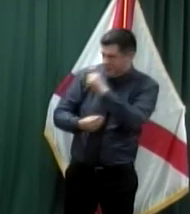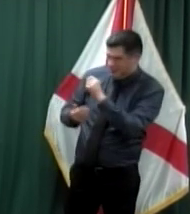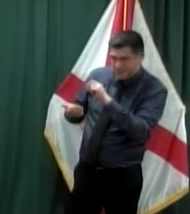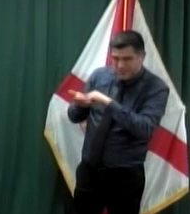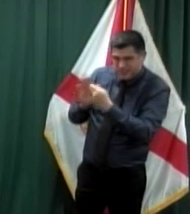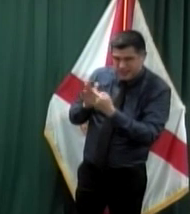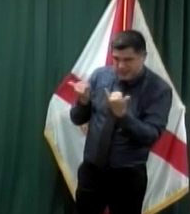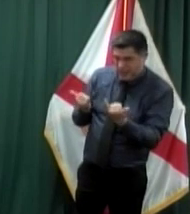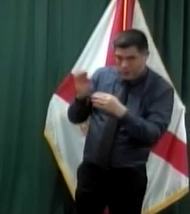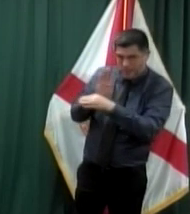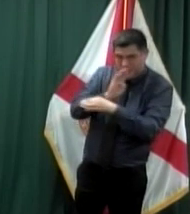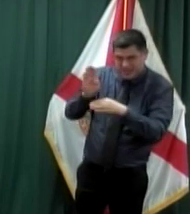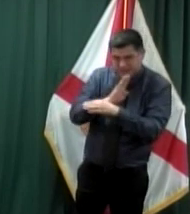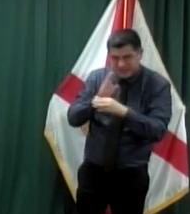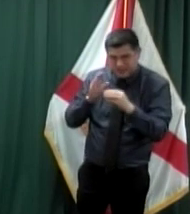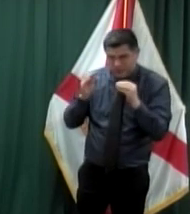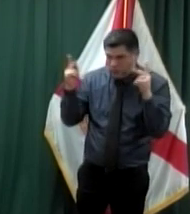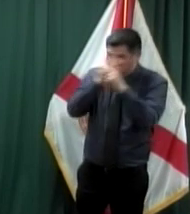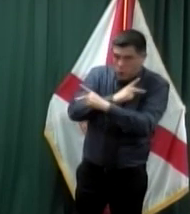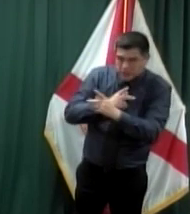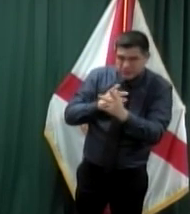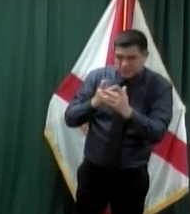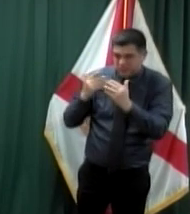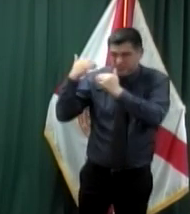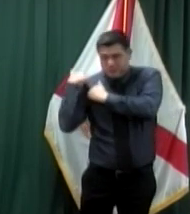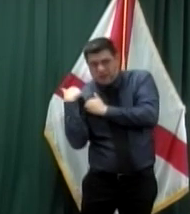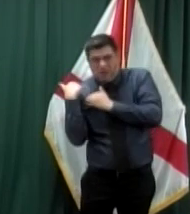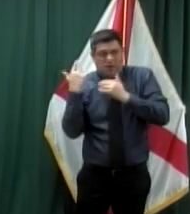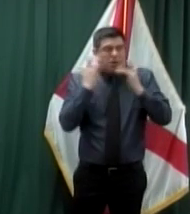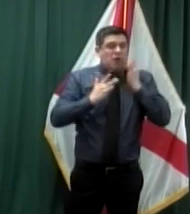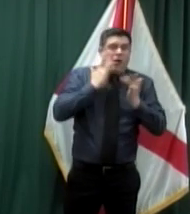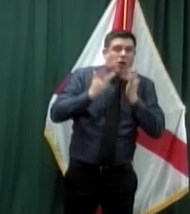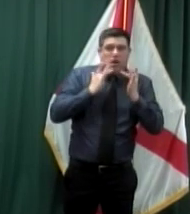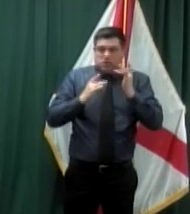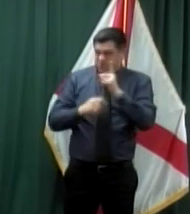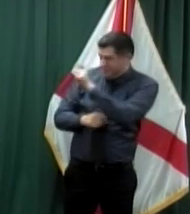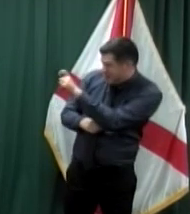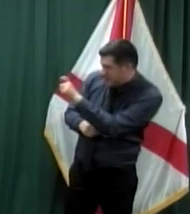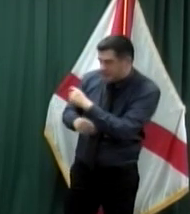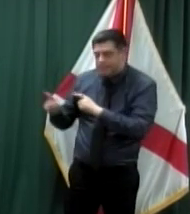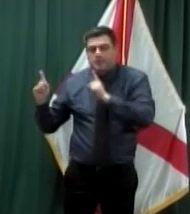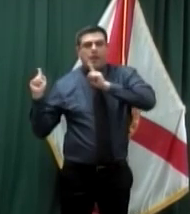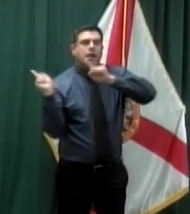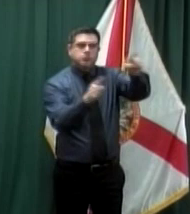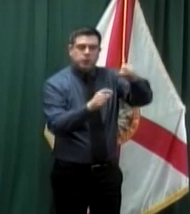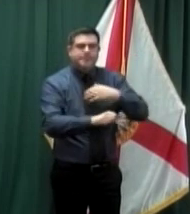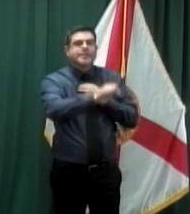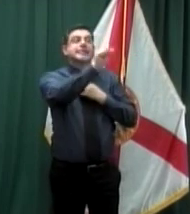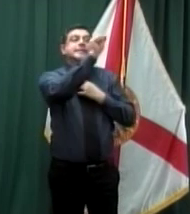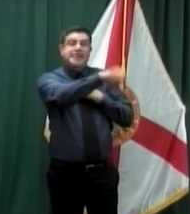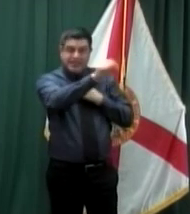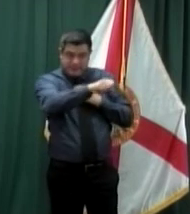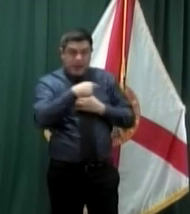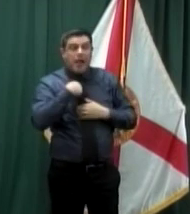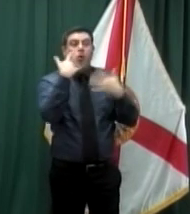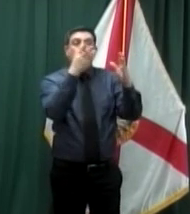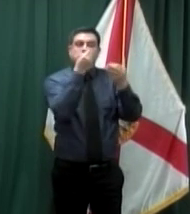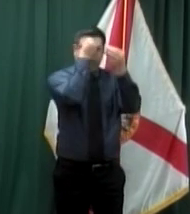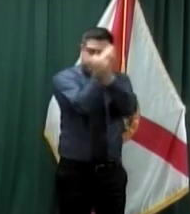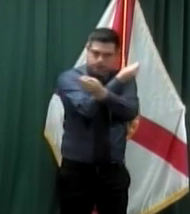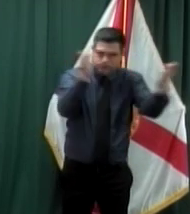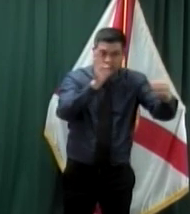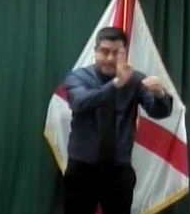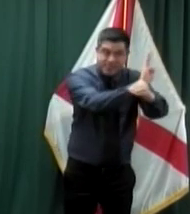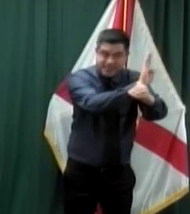of the businesses, and you've heard me say during these press conferences, you owe it to yourself as well as the public to convey